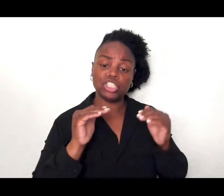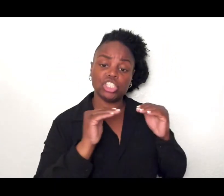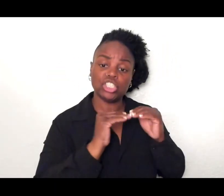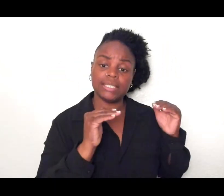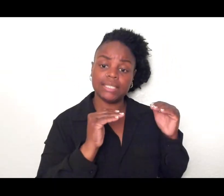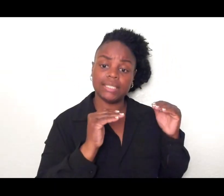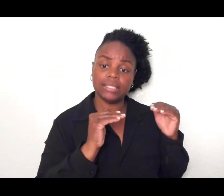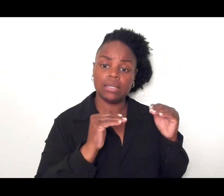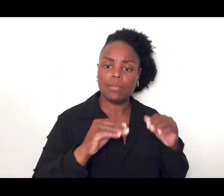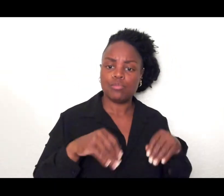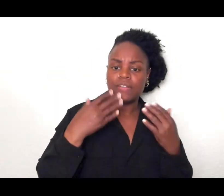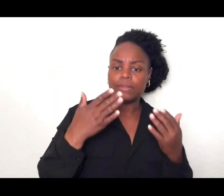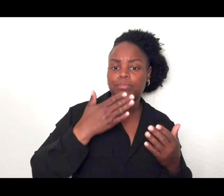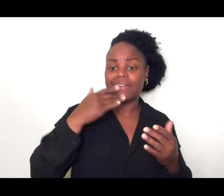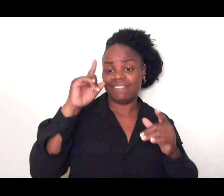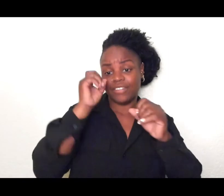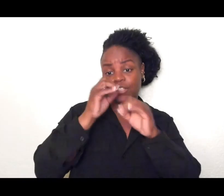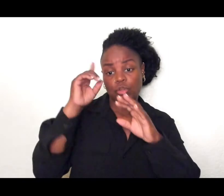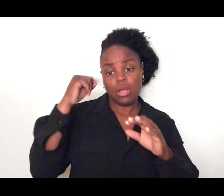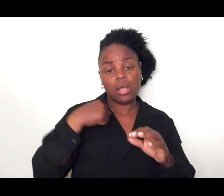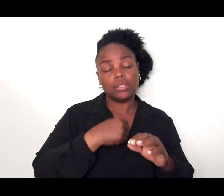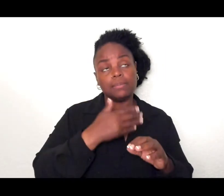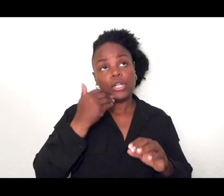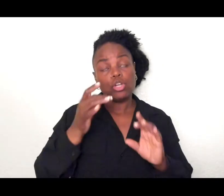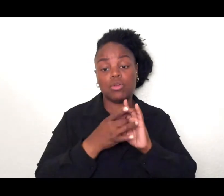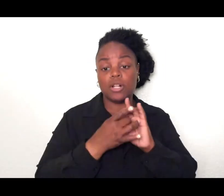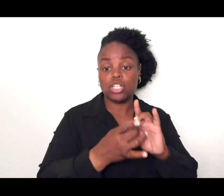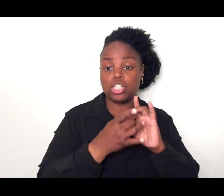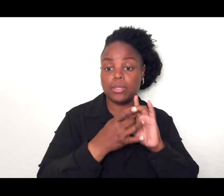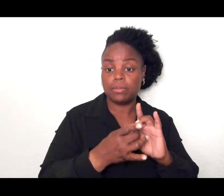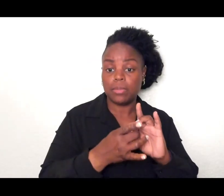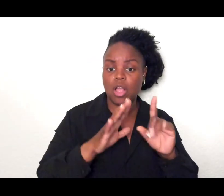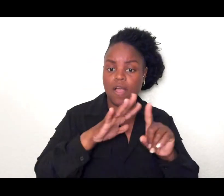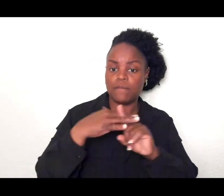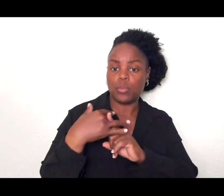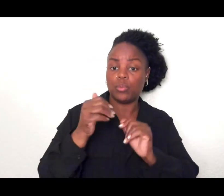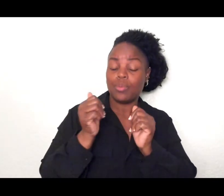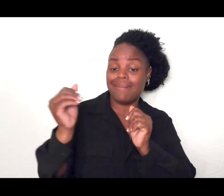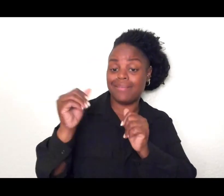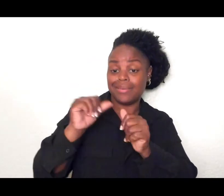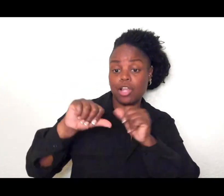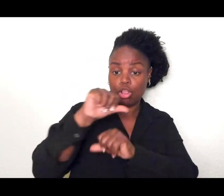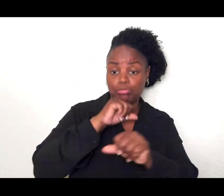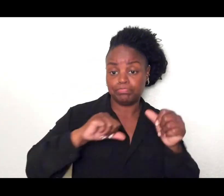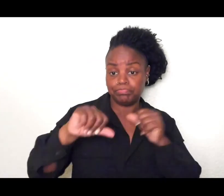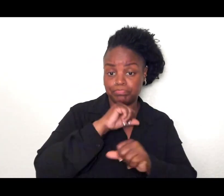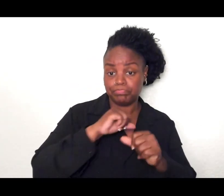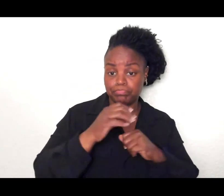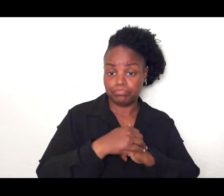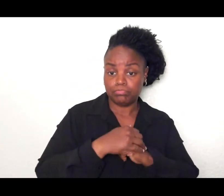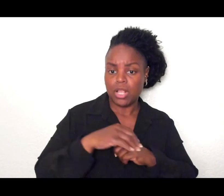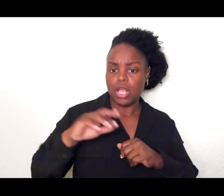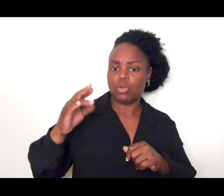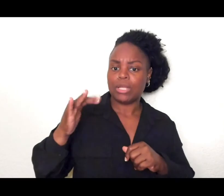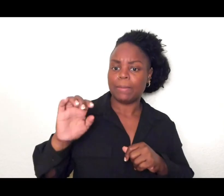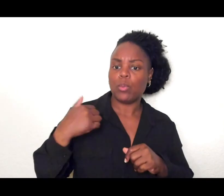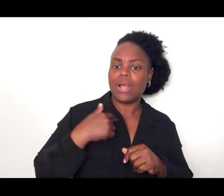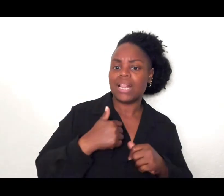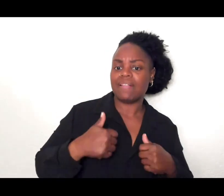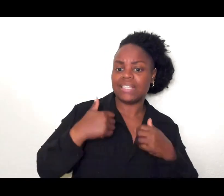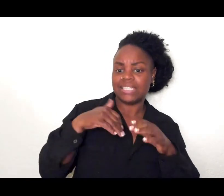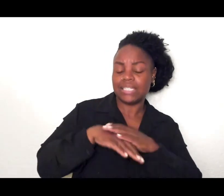Crips claim our bodies, and fat Crips and people whose bodies have been othered claim ourselves in a